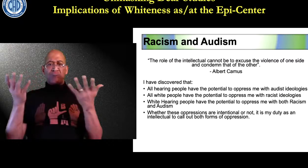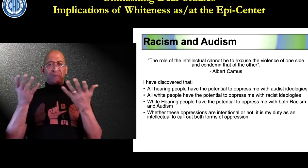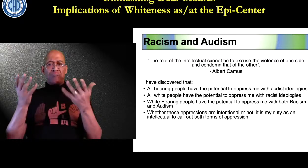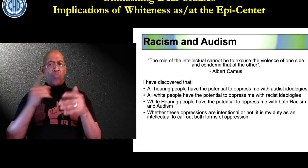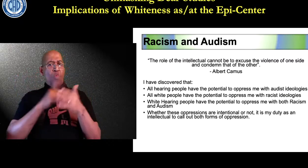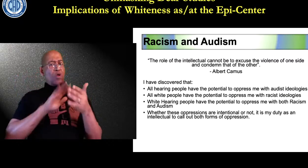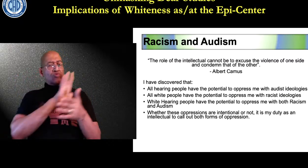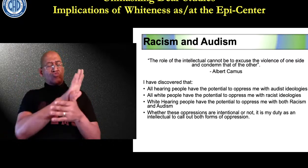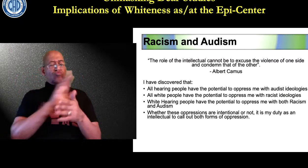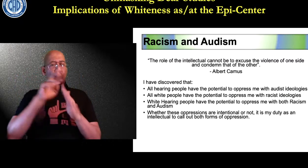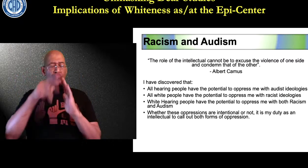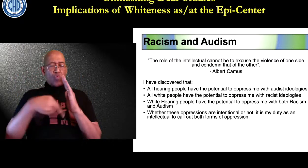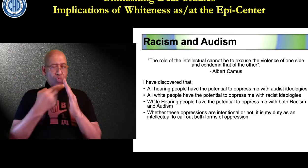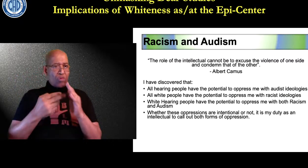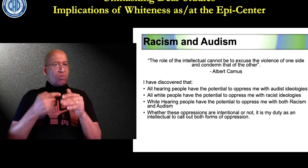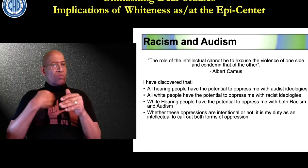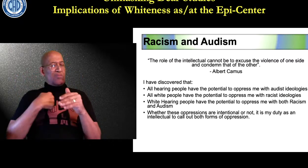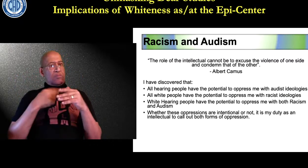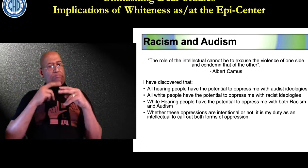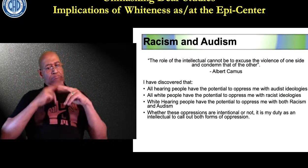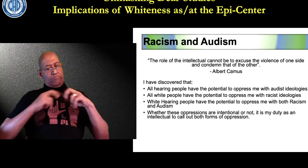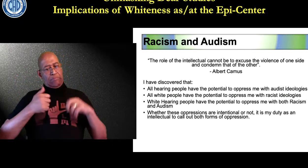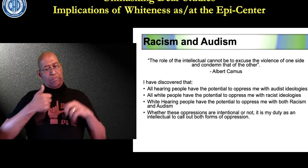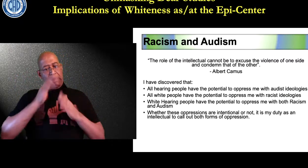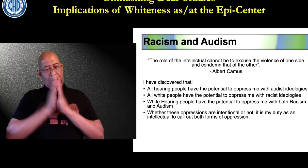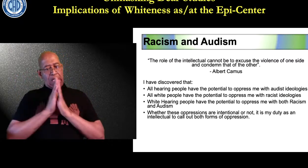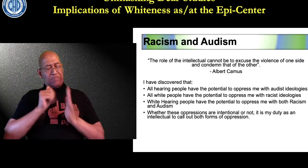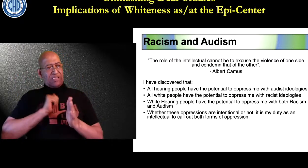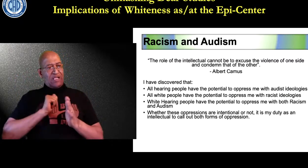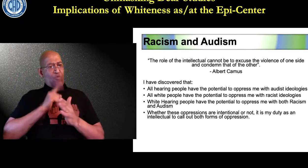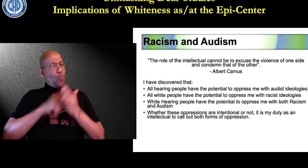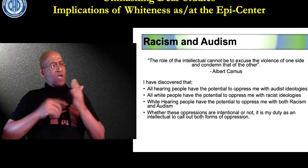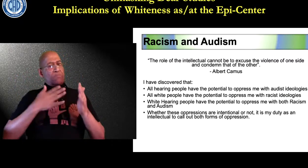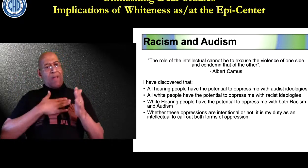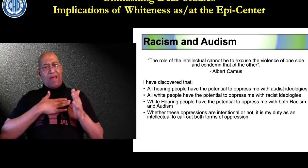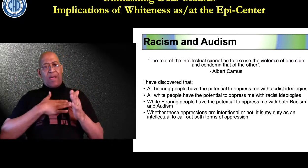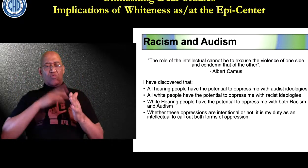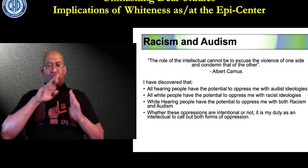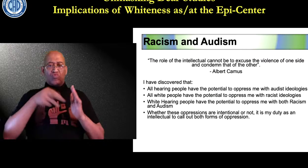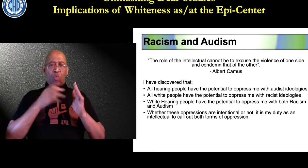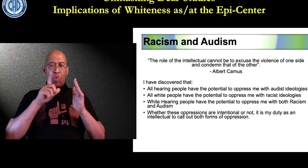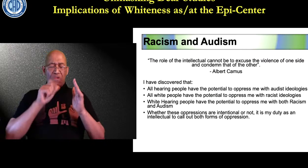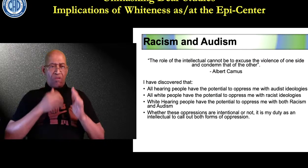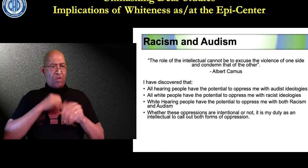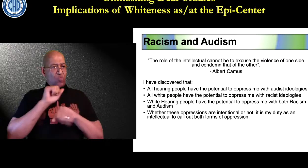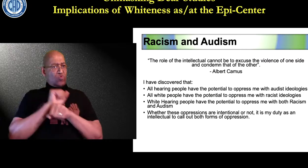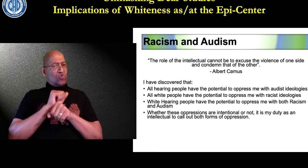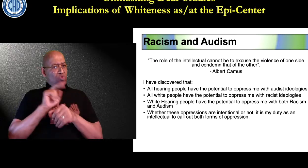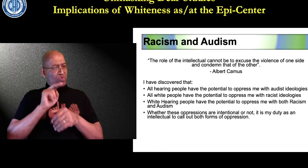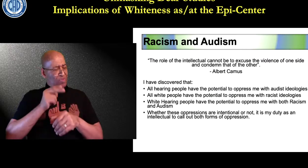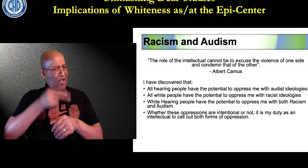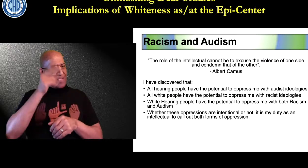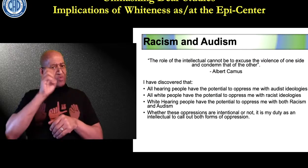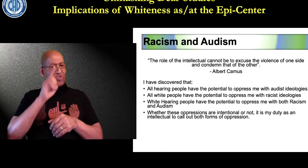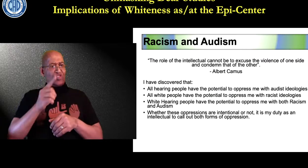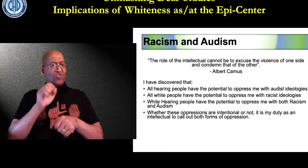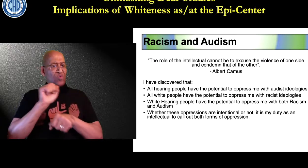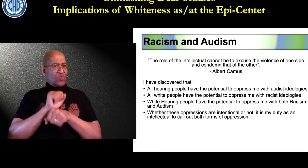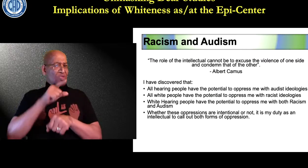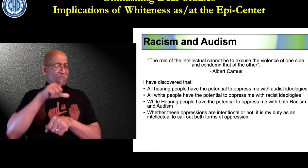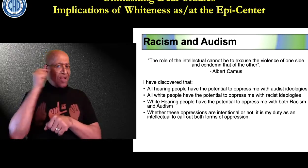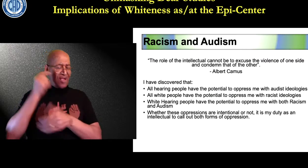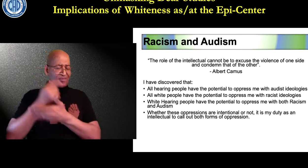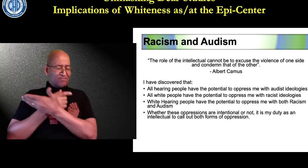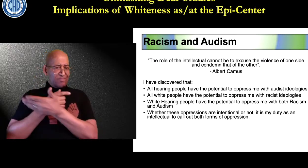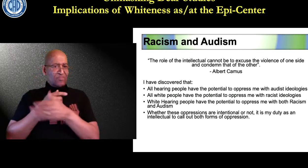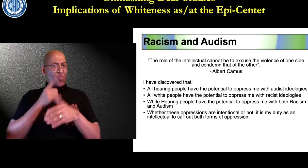violence of one side and condemn that of the other, and what their roles are? So I start to analyze it and